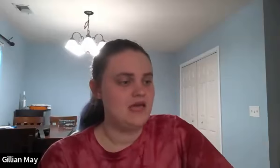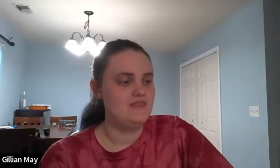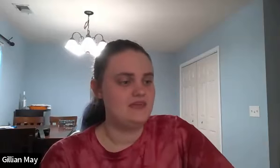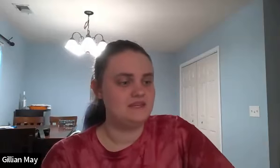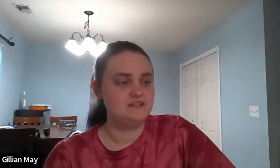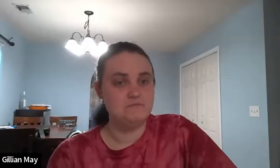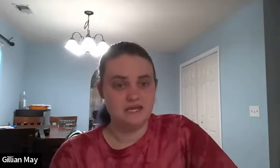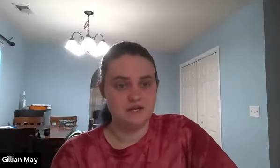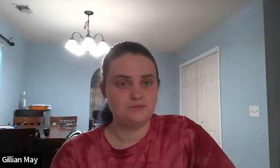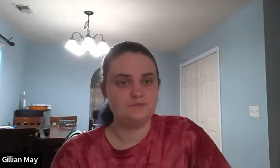And then tomato.